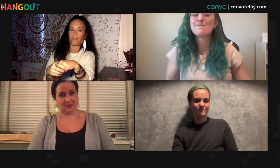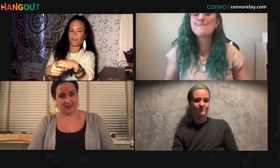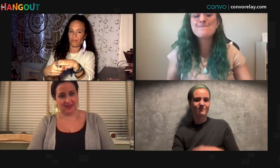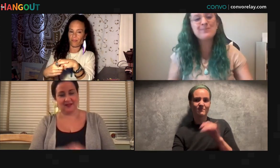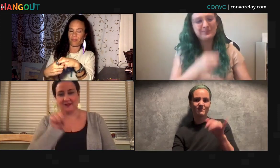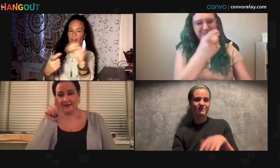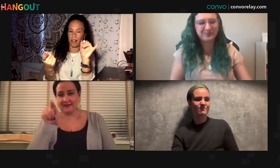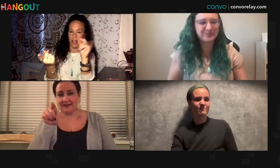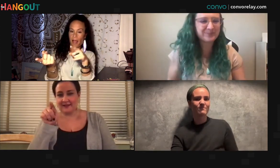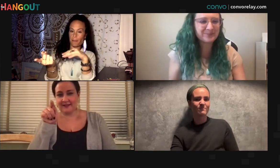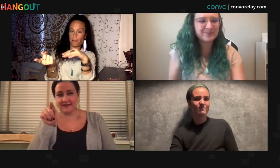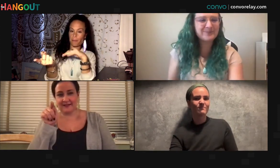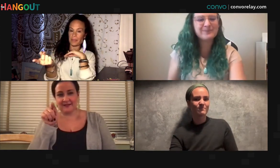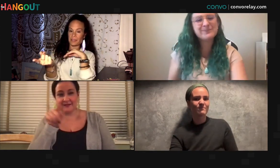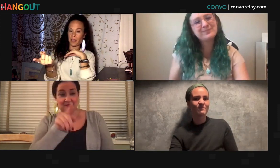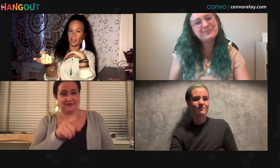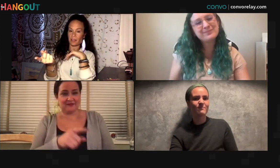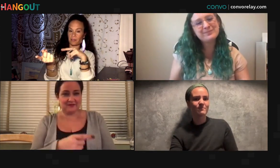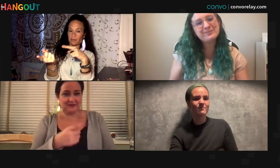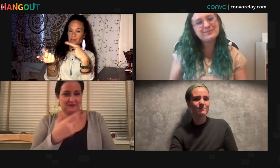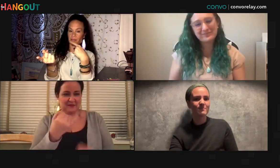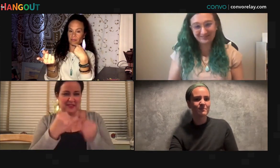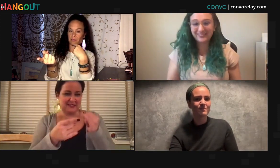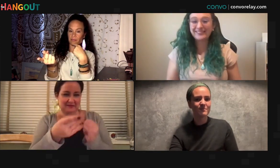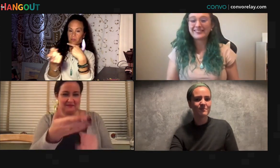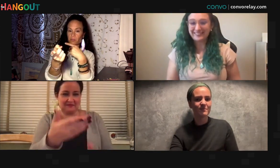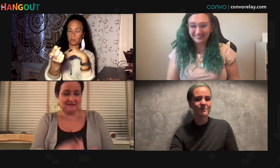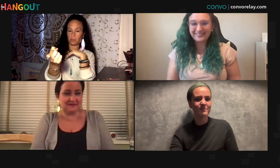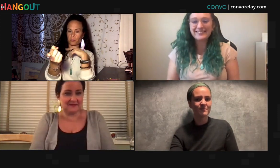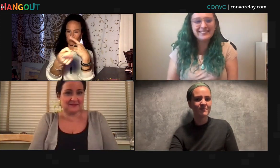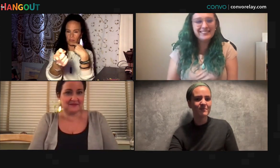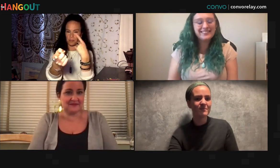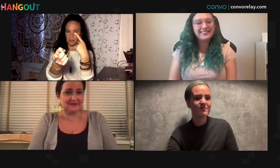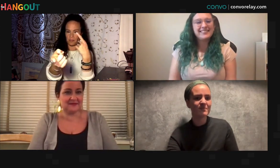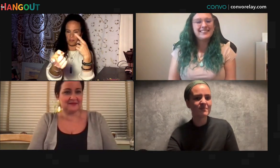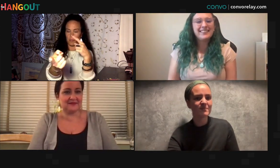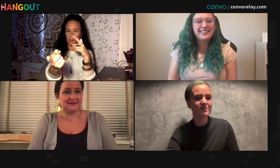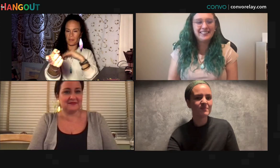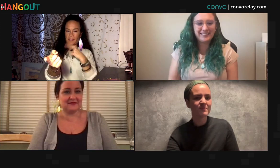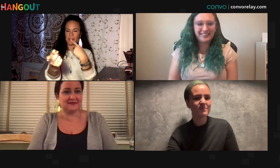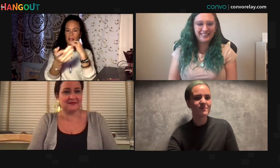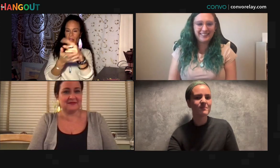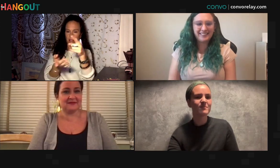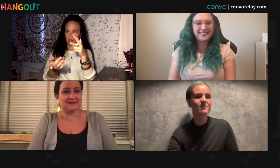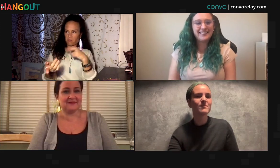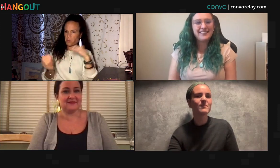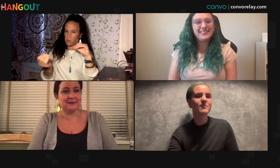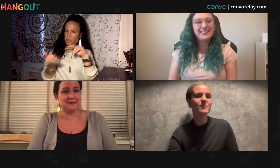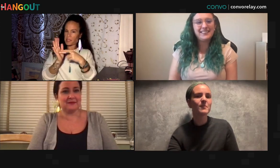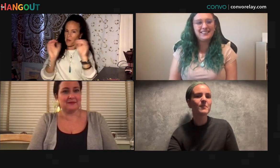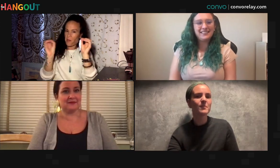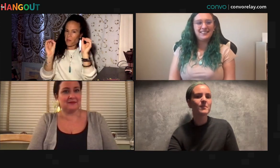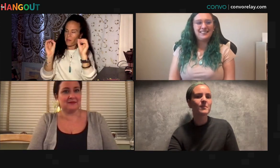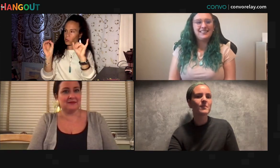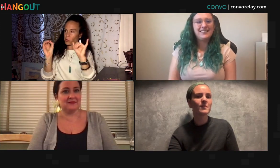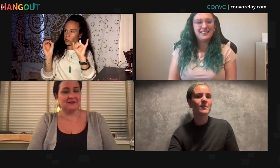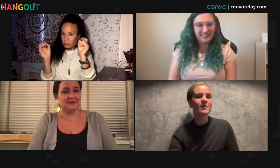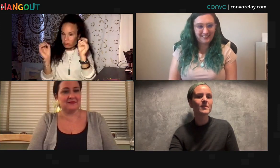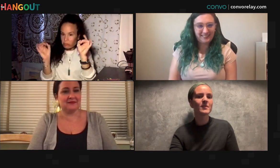and the right people and the right things will happen. That's right. This is Stephanie. I want to say